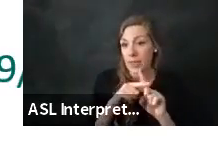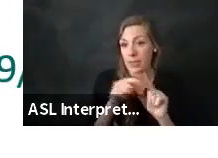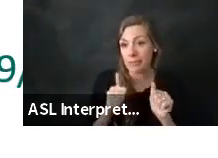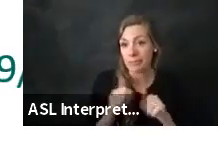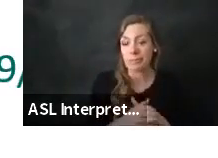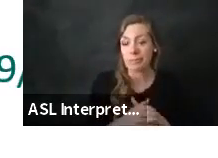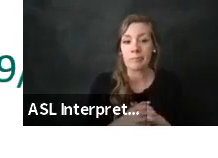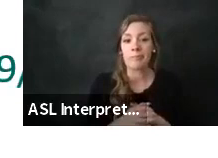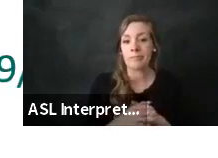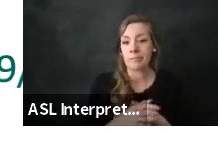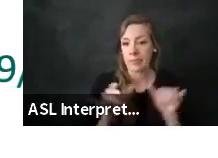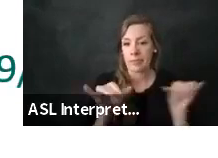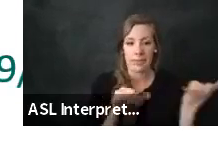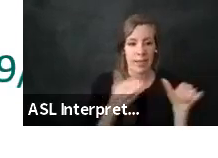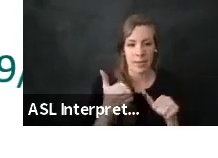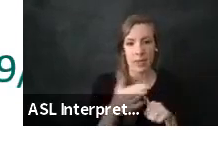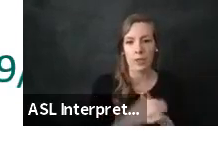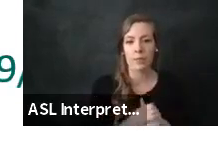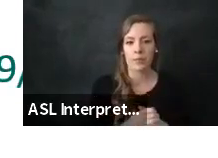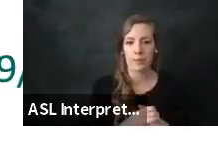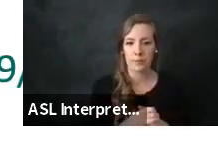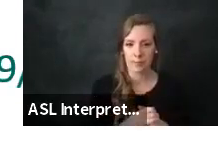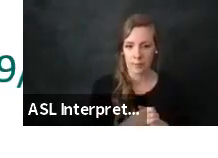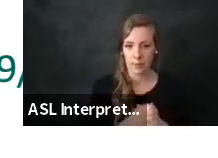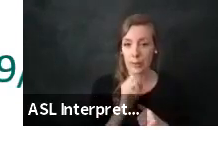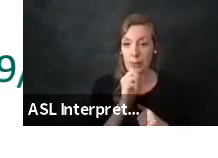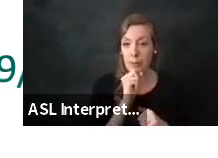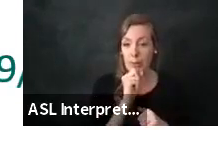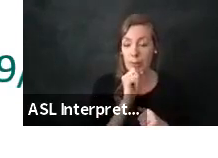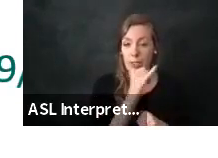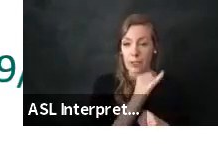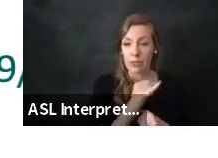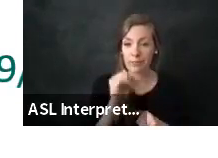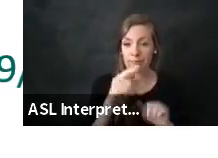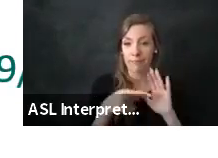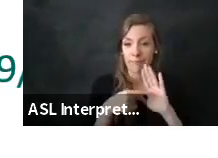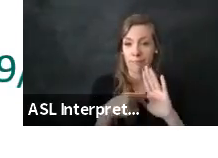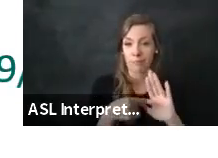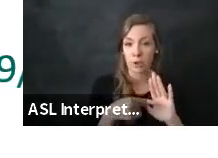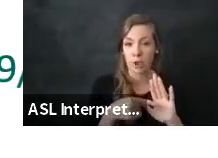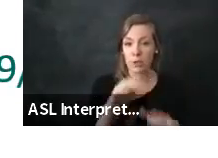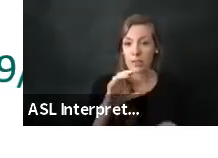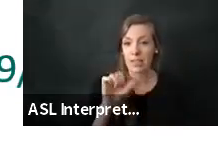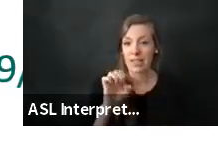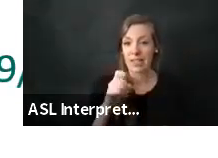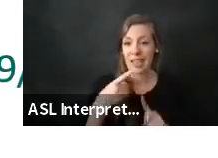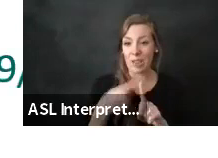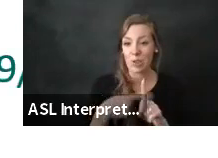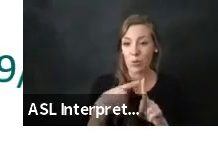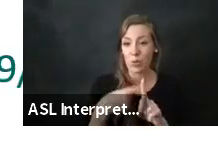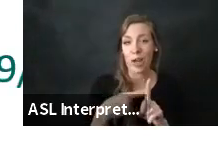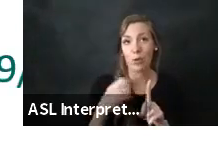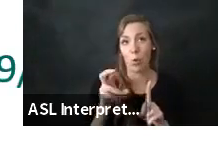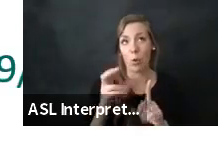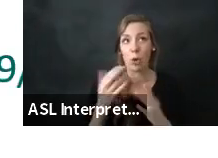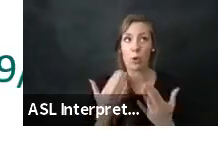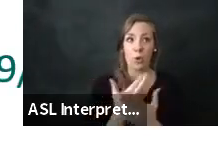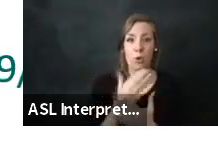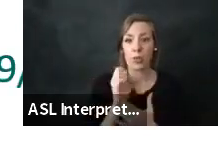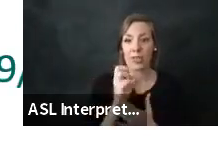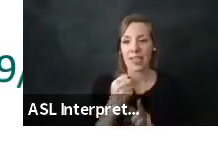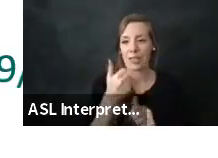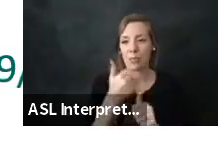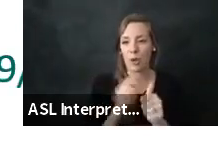this slide as well. This orange line represents the case rate, or the new cases per 100,000